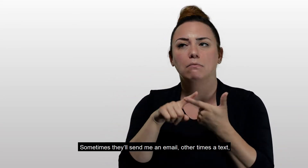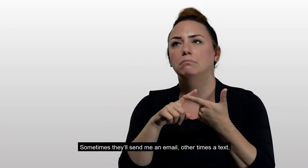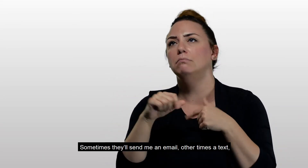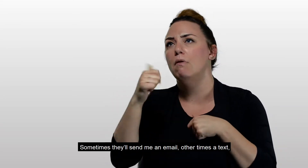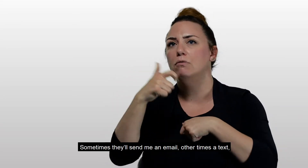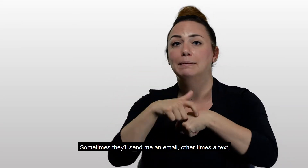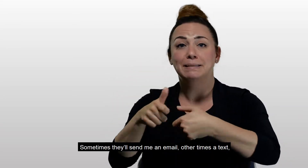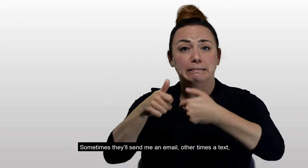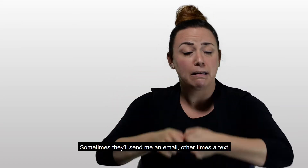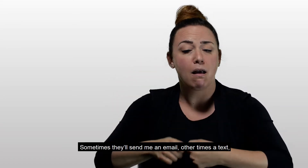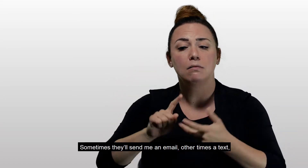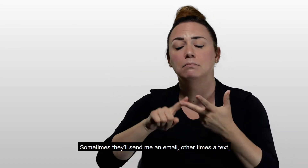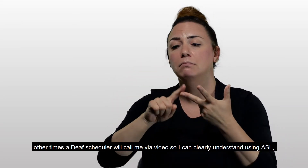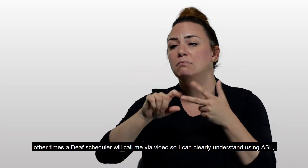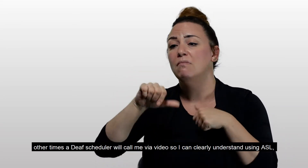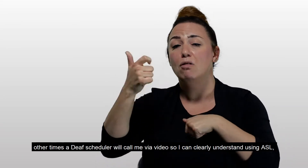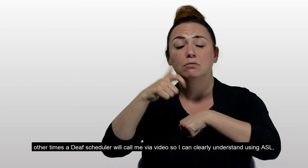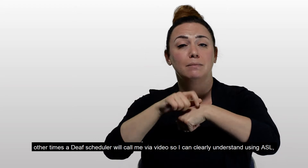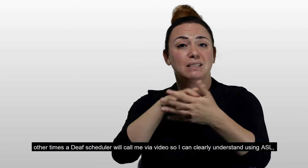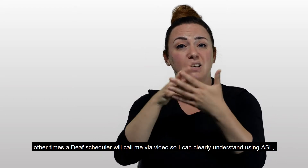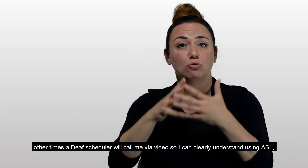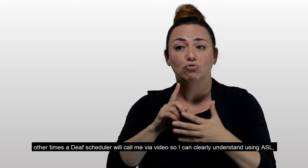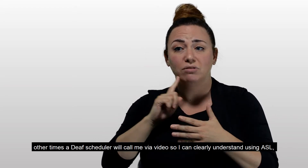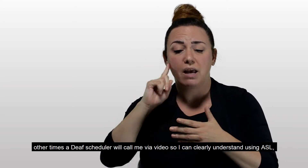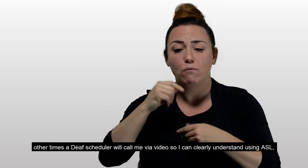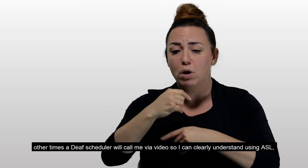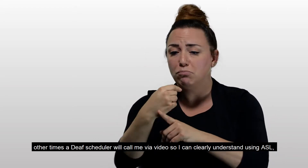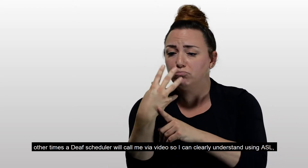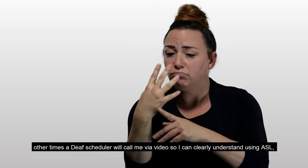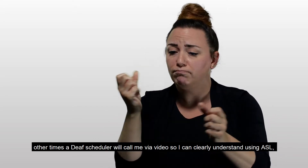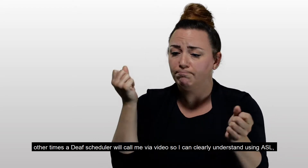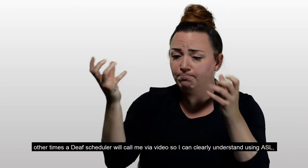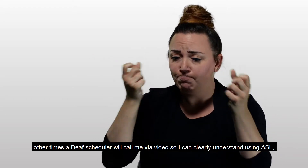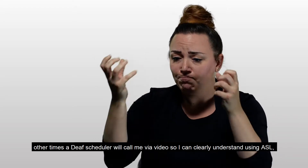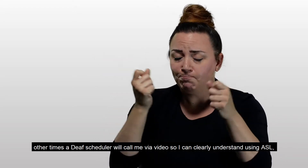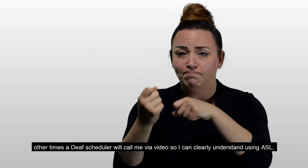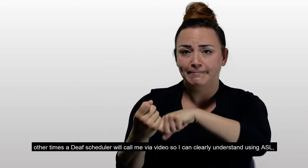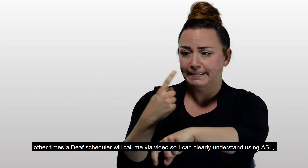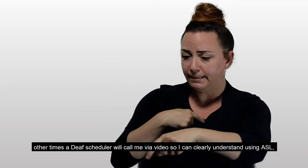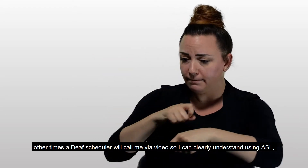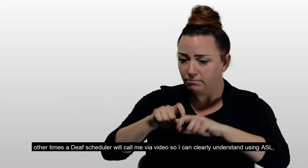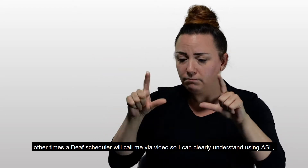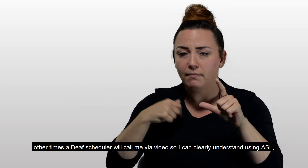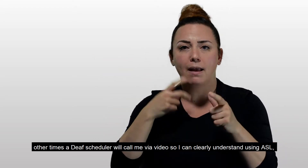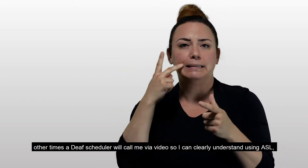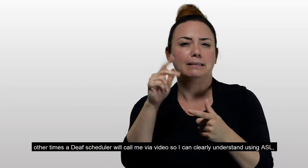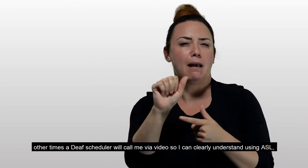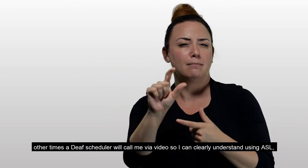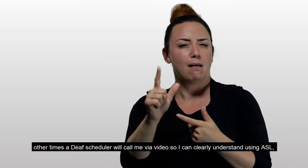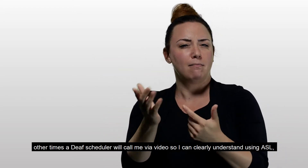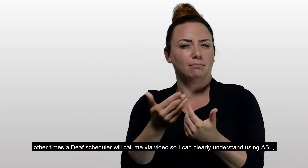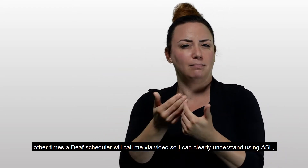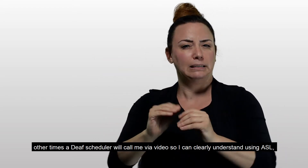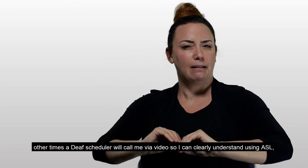other times a text. Other times a deaf scheduler will call me via video so I can clearly understand using ASL.